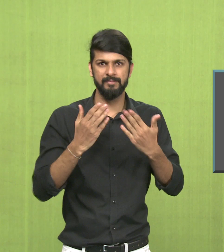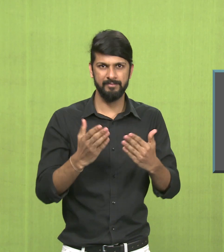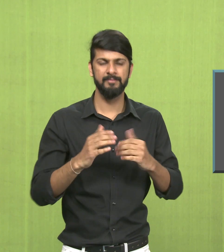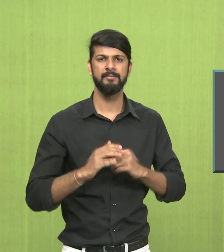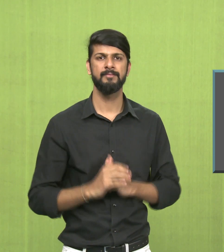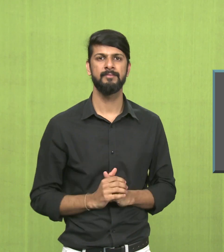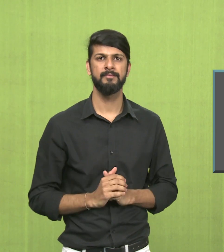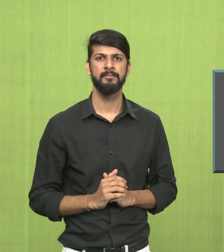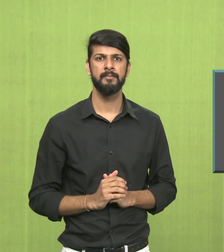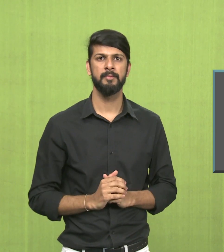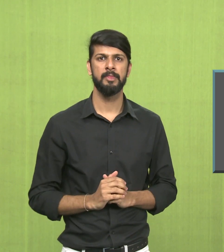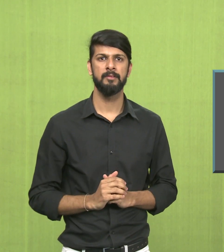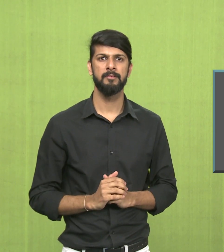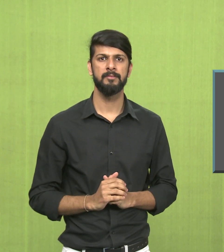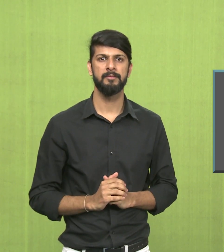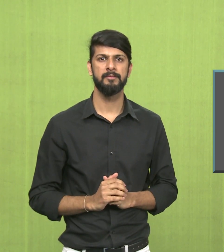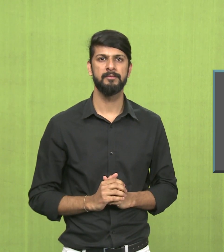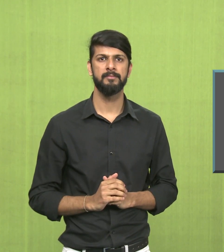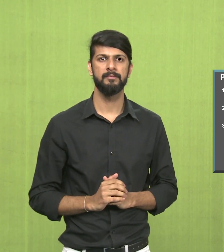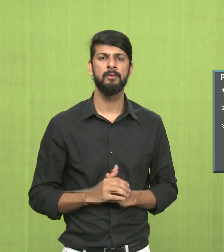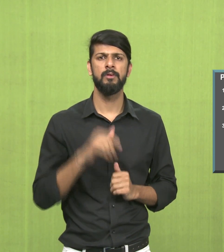Now we use vegetables to make the blocks.